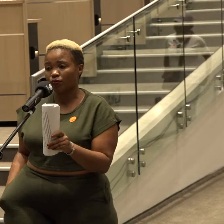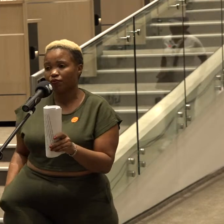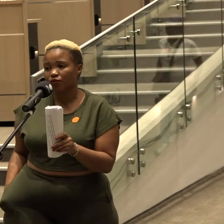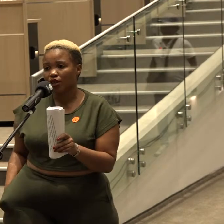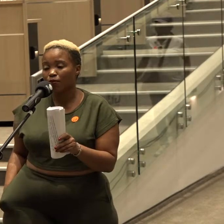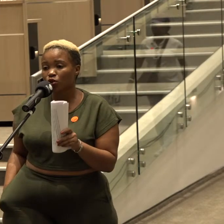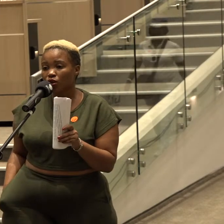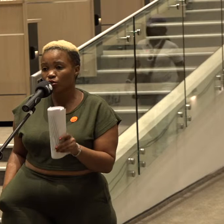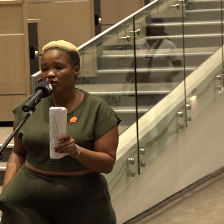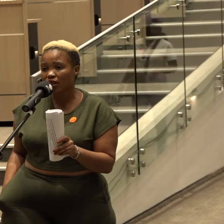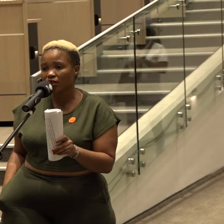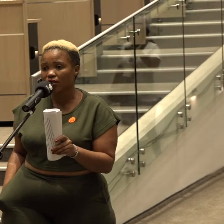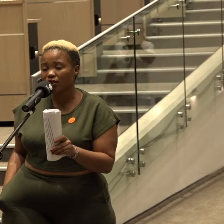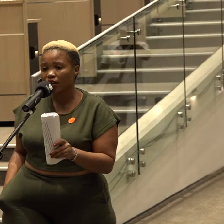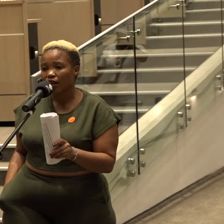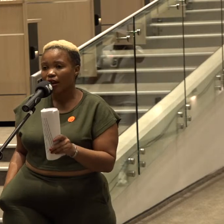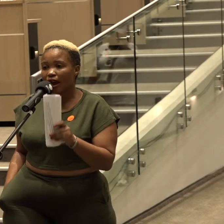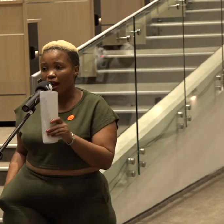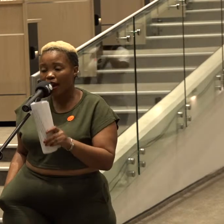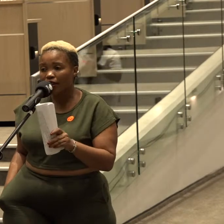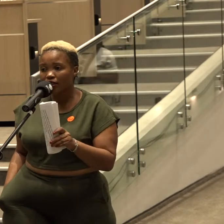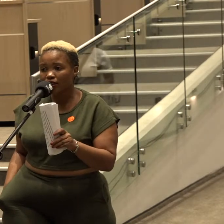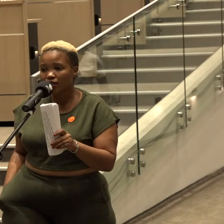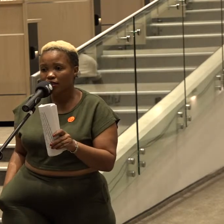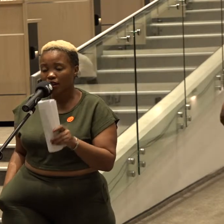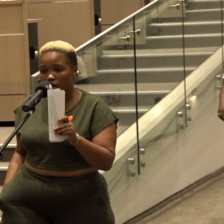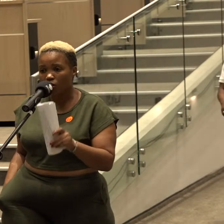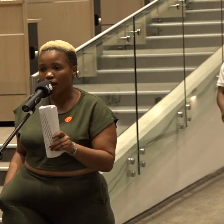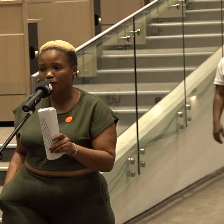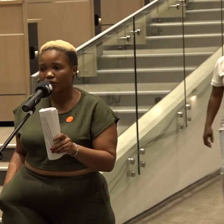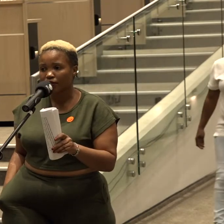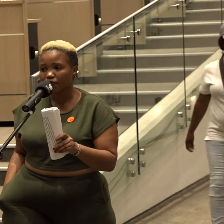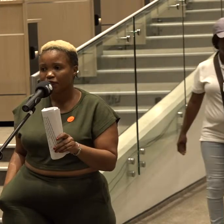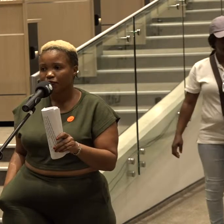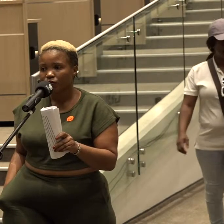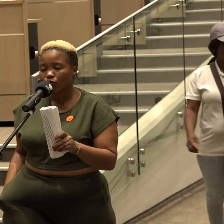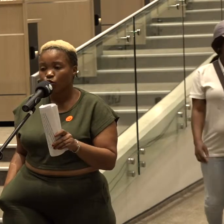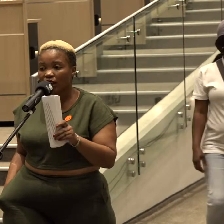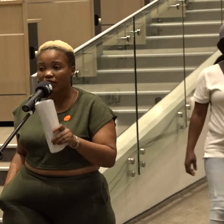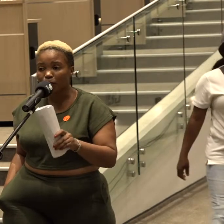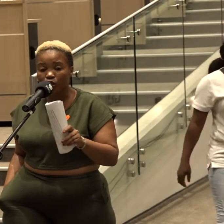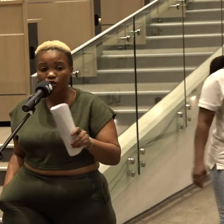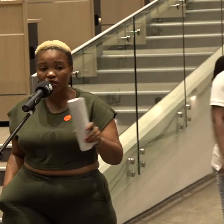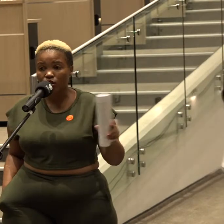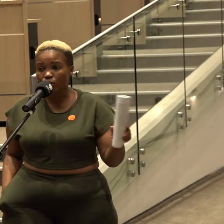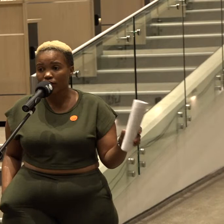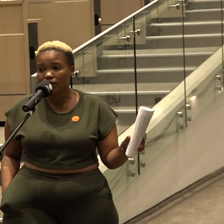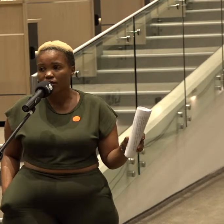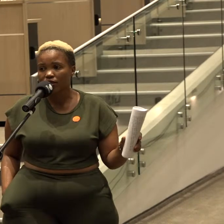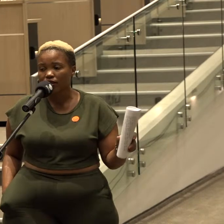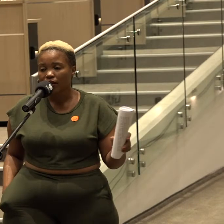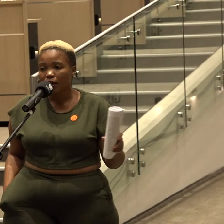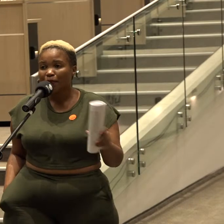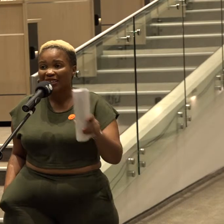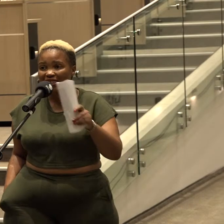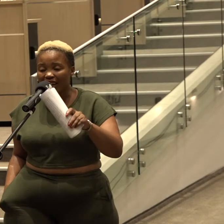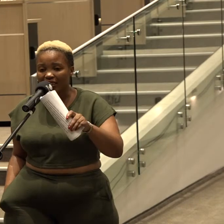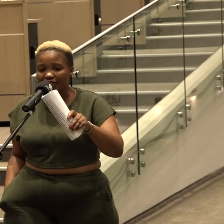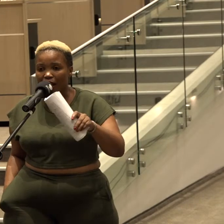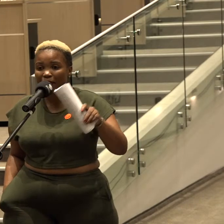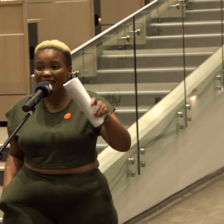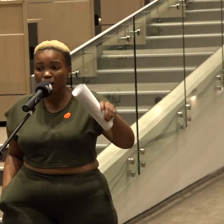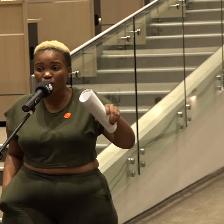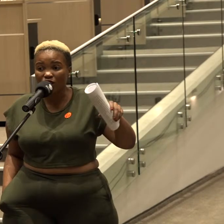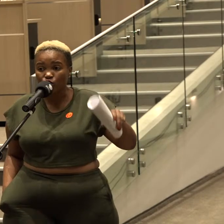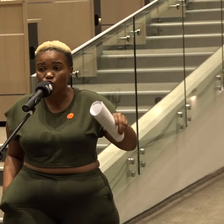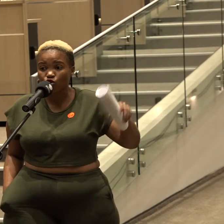people I'm sorry to say this I was a corrupt you can deploy the Securities but